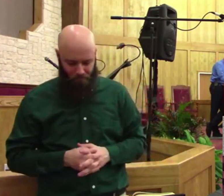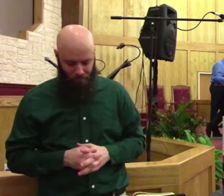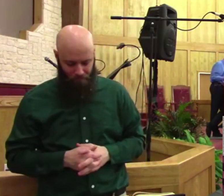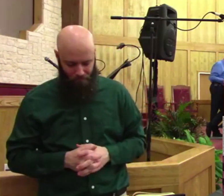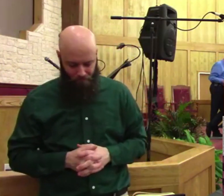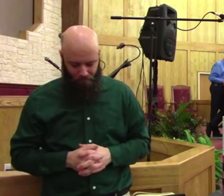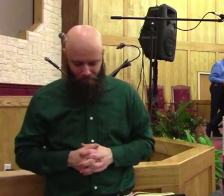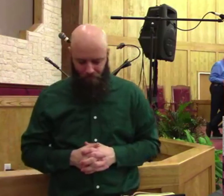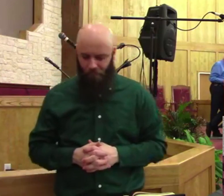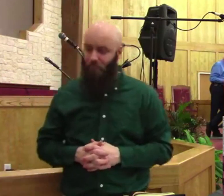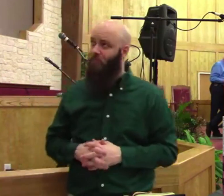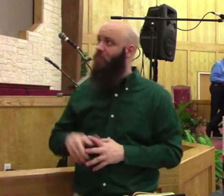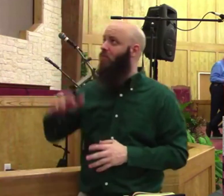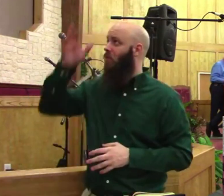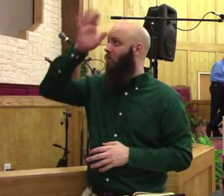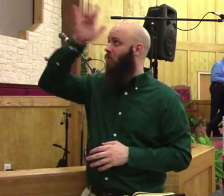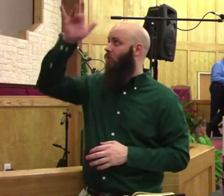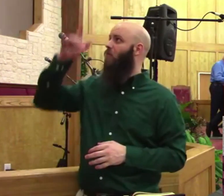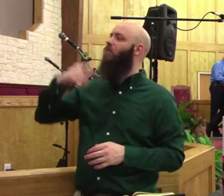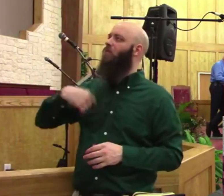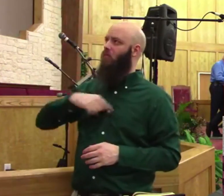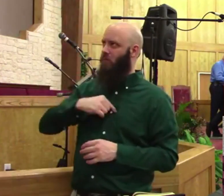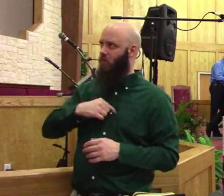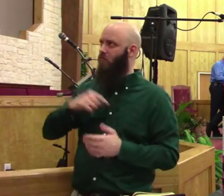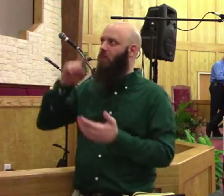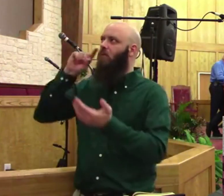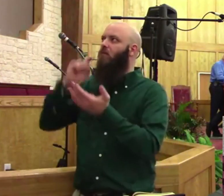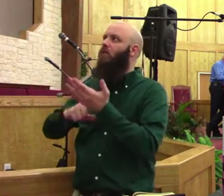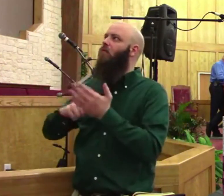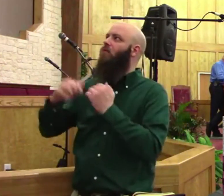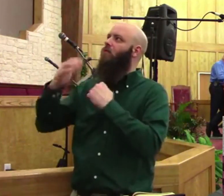Our Father, we have heard the call, each one of us